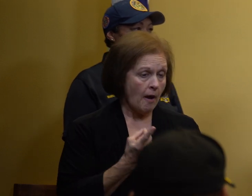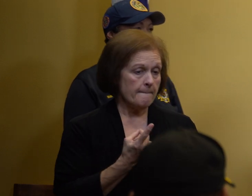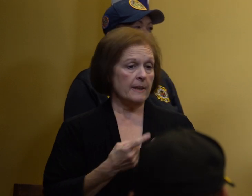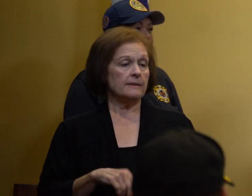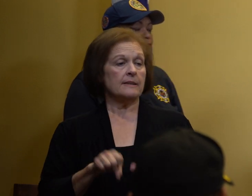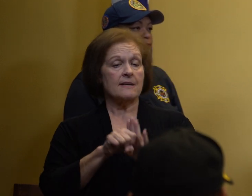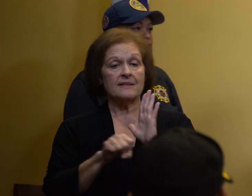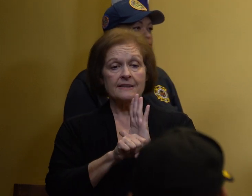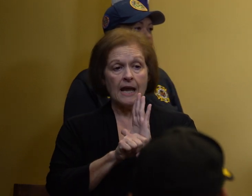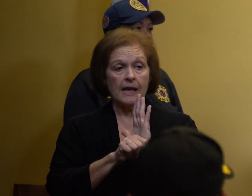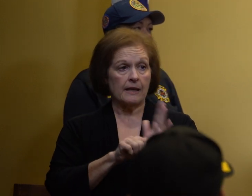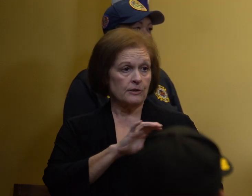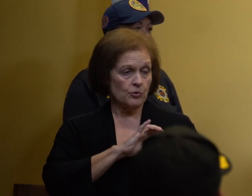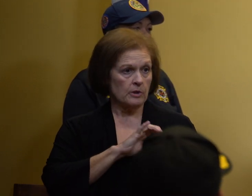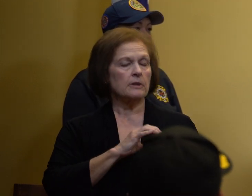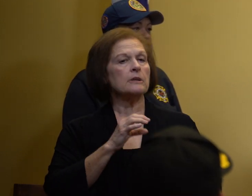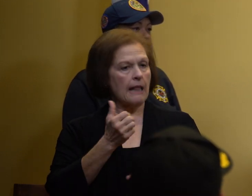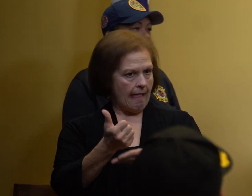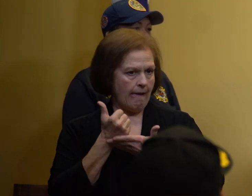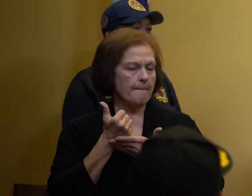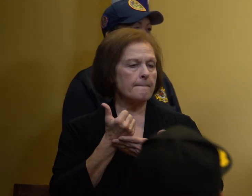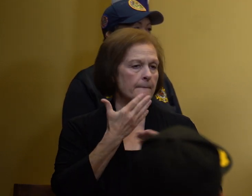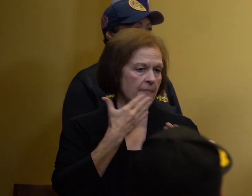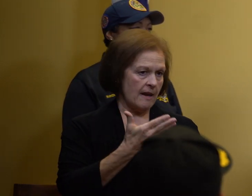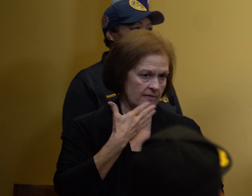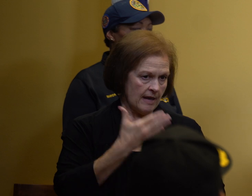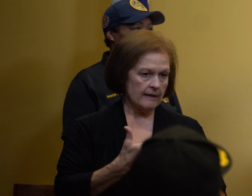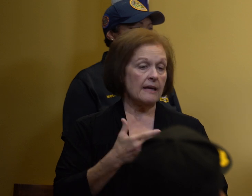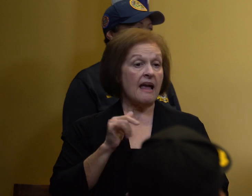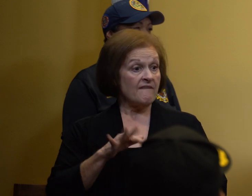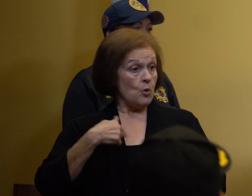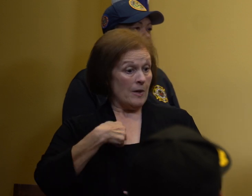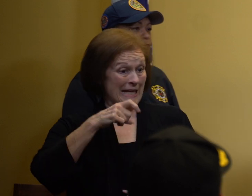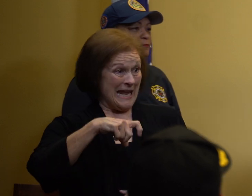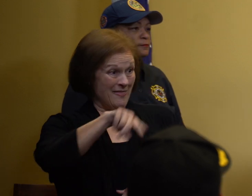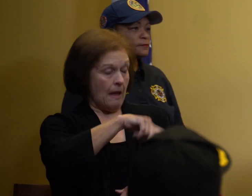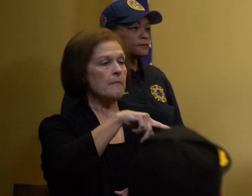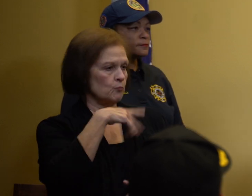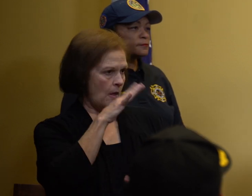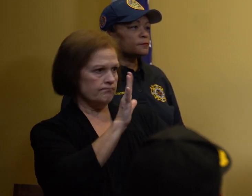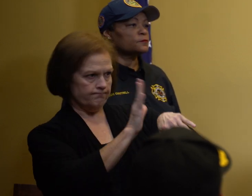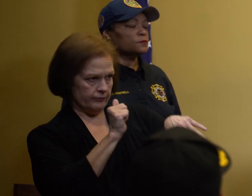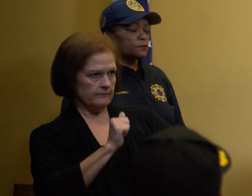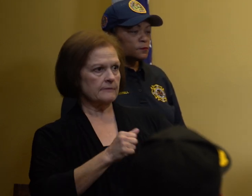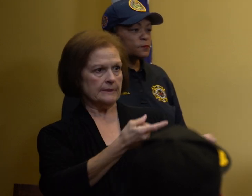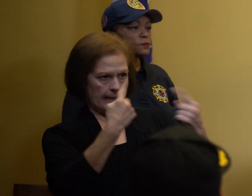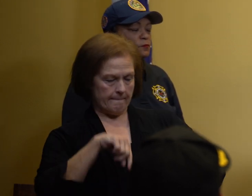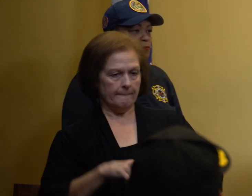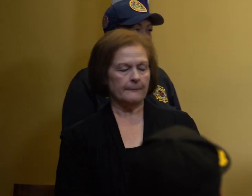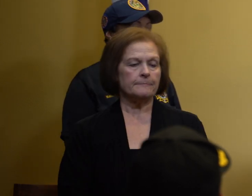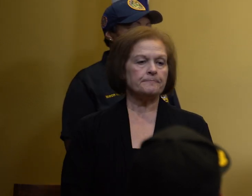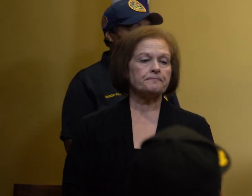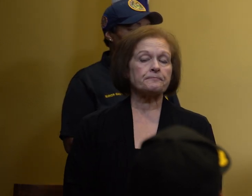National Guard for providing us with assistance as well. If needed, we'll be able to deploy. We also have sheriff's deputies deployed to our various